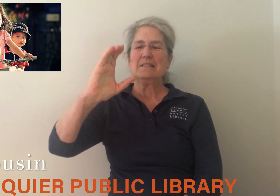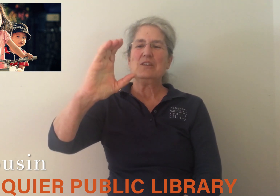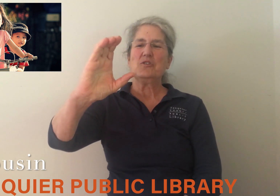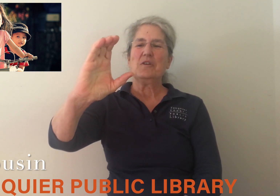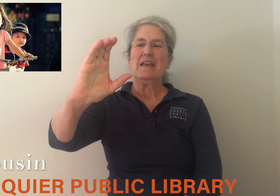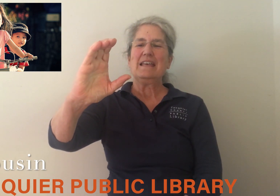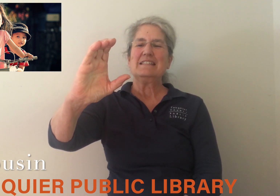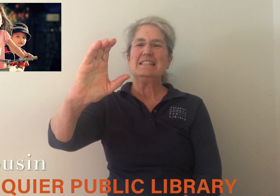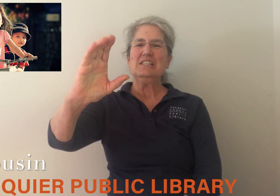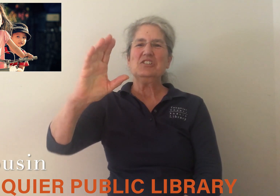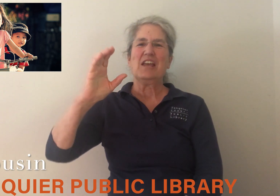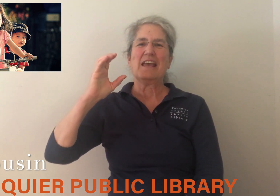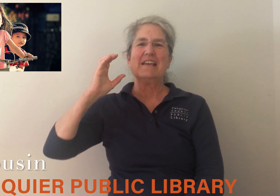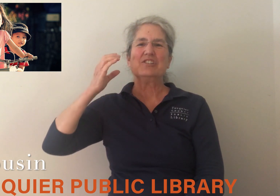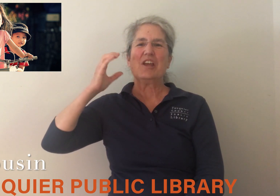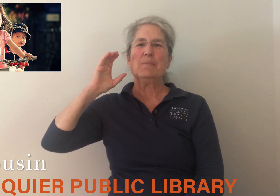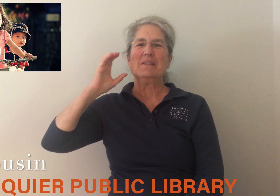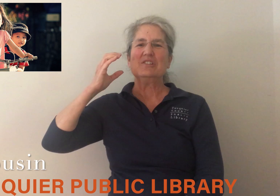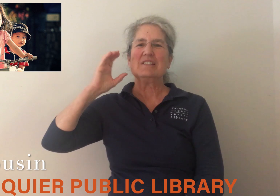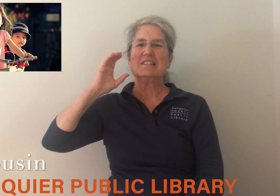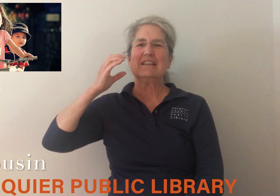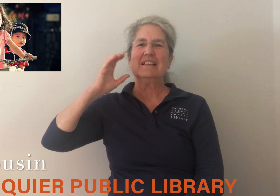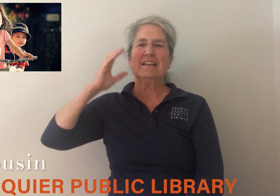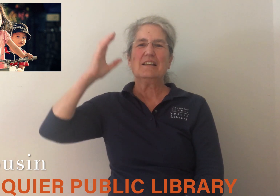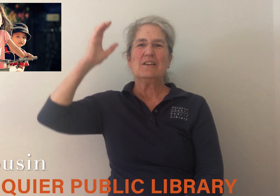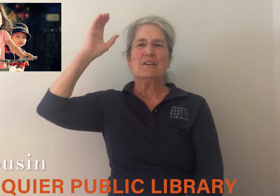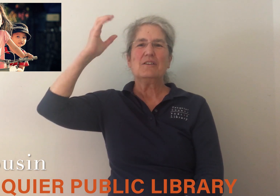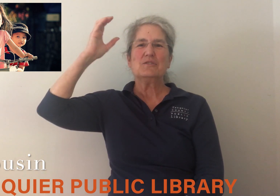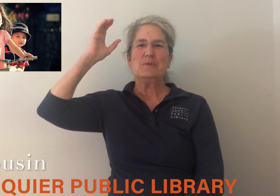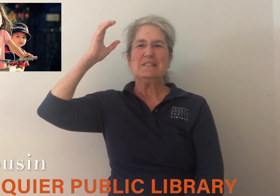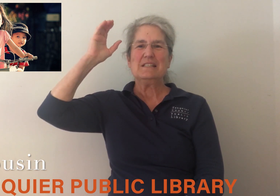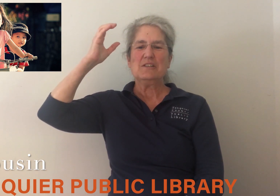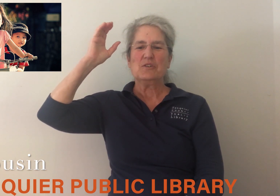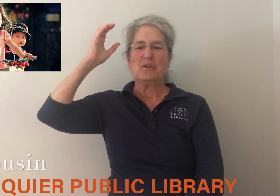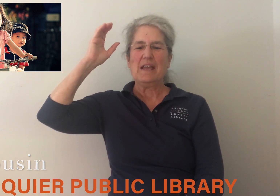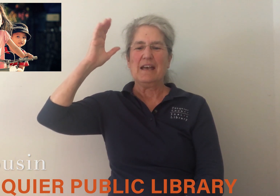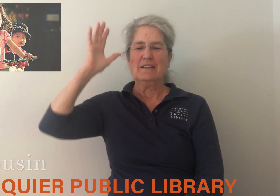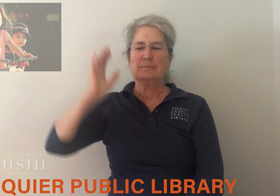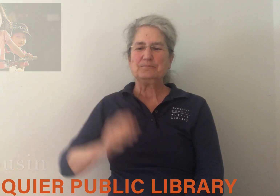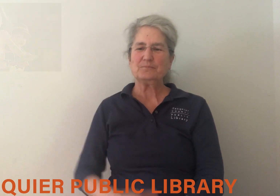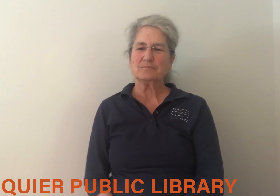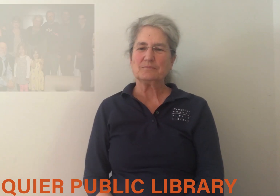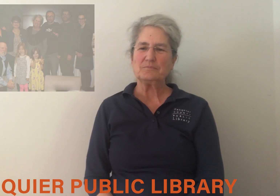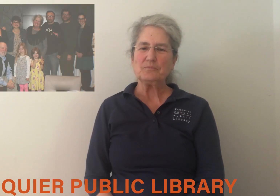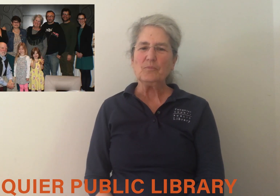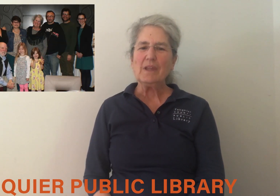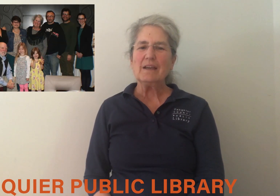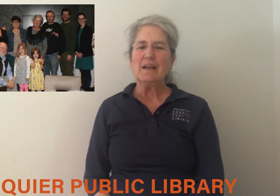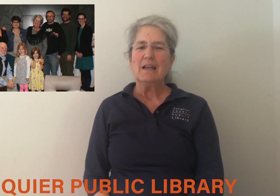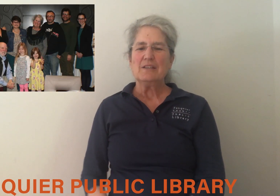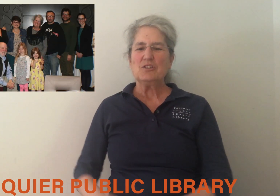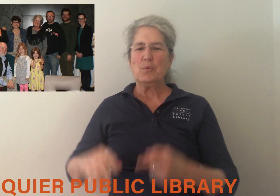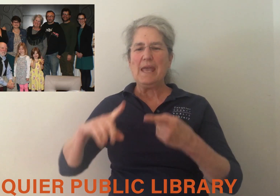Take your C hand shape and just twist it near your head. So we